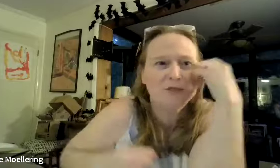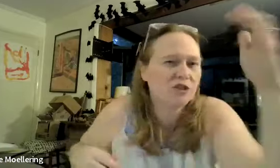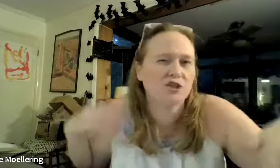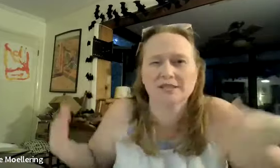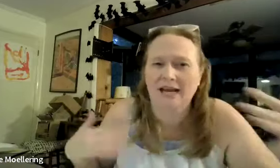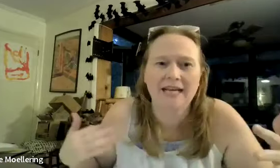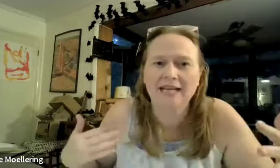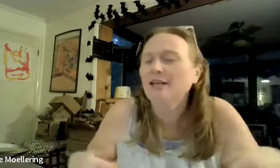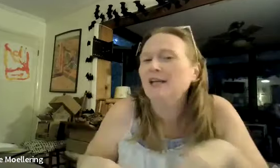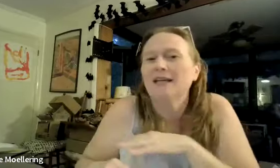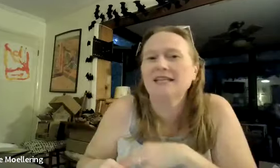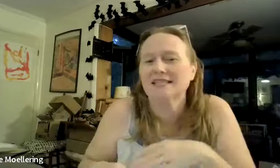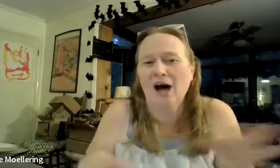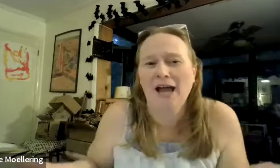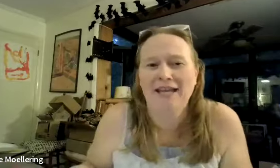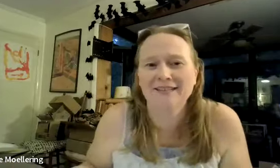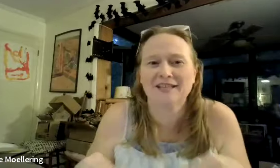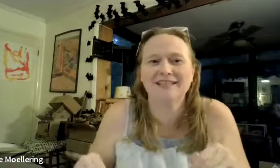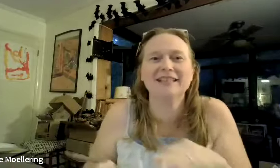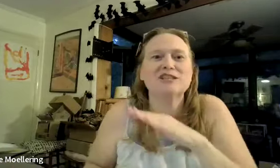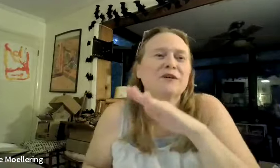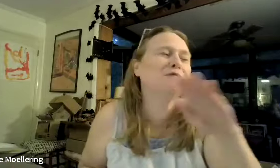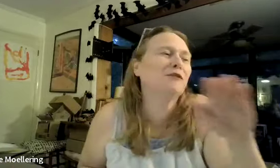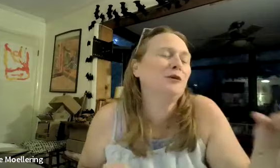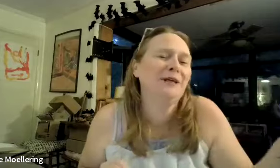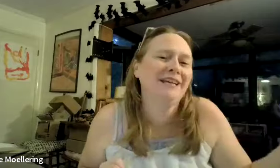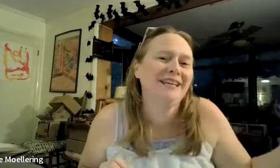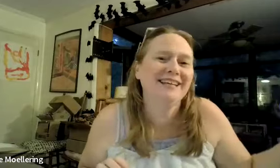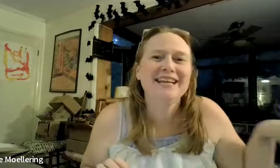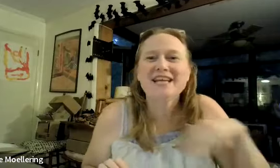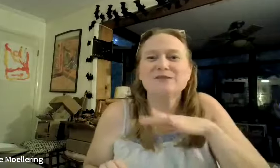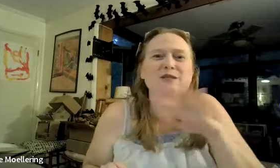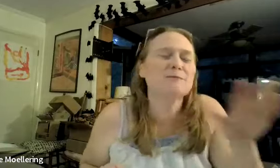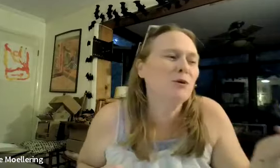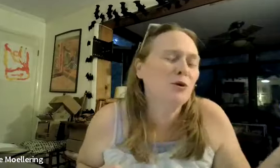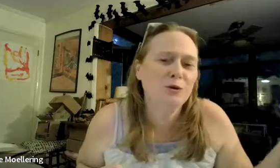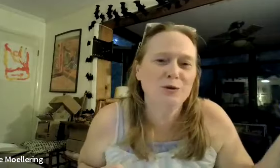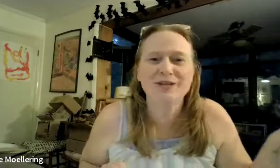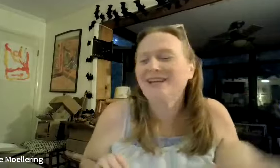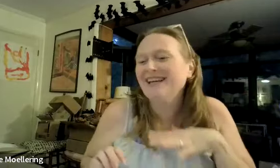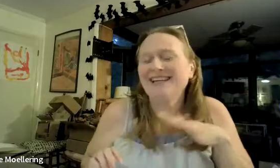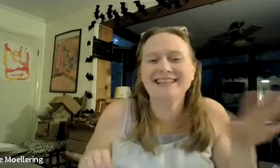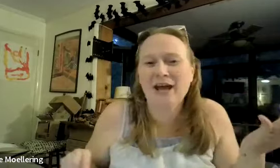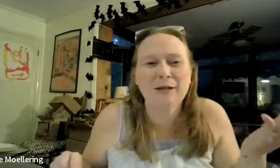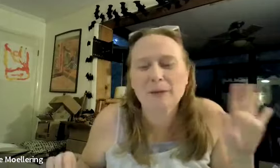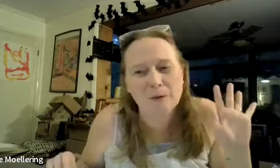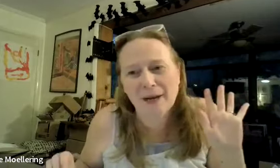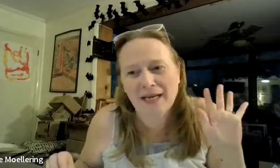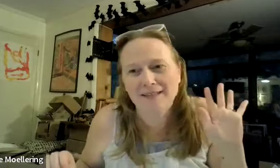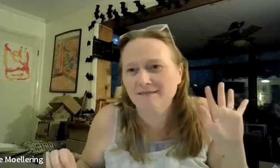when she's just signing is not like it's very fluid, it's very smooth. It, you know, like people might